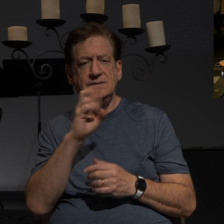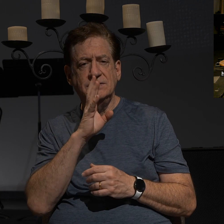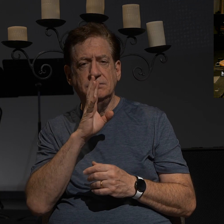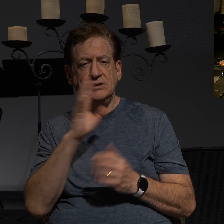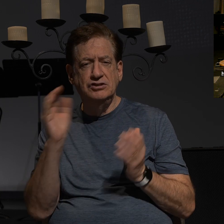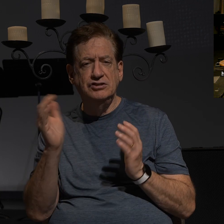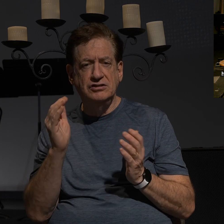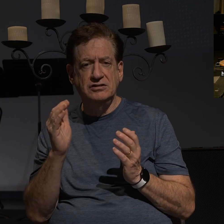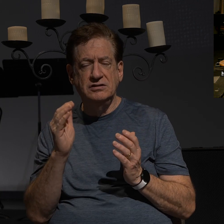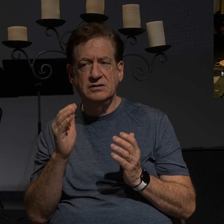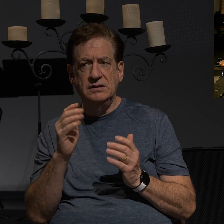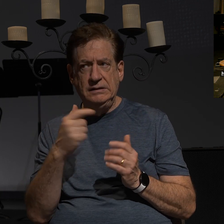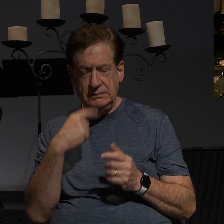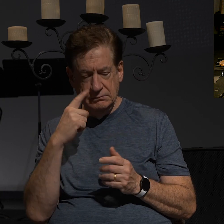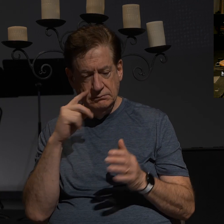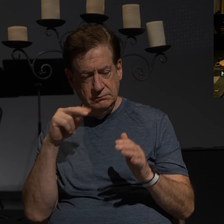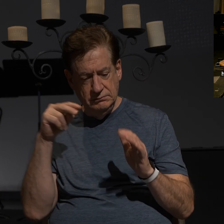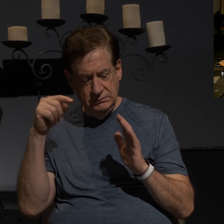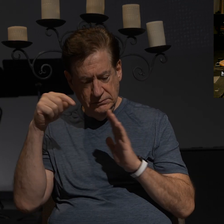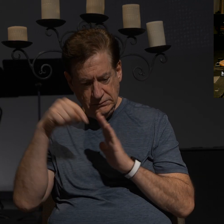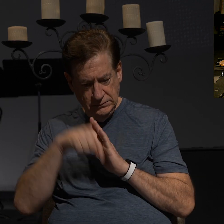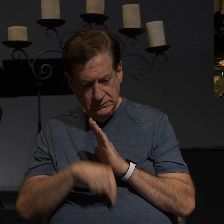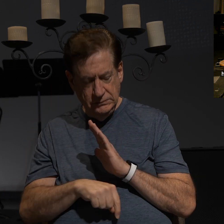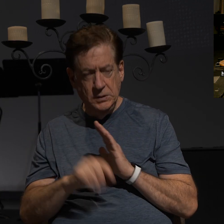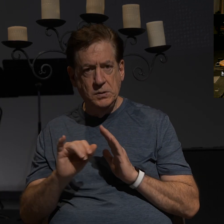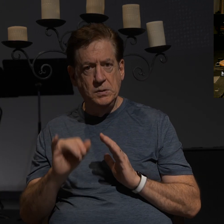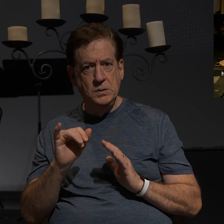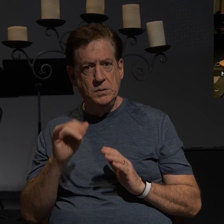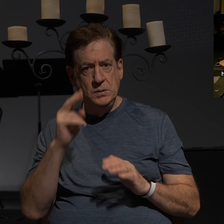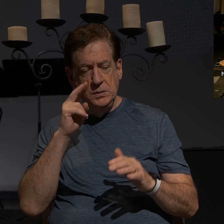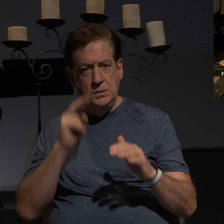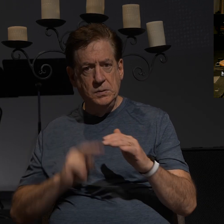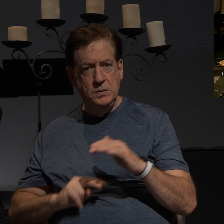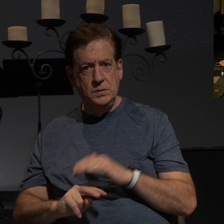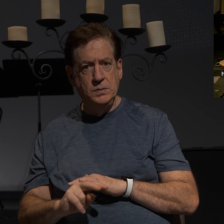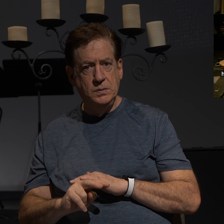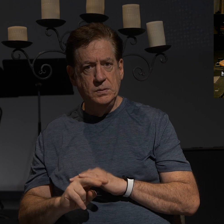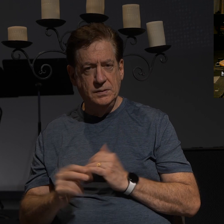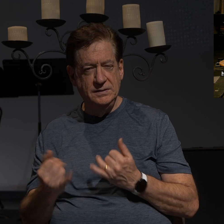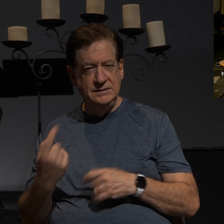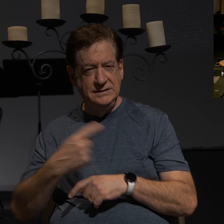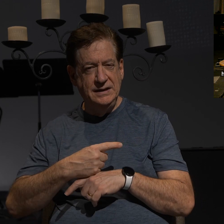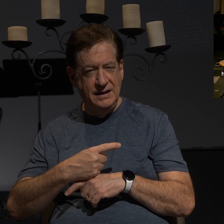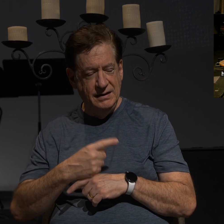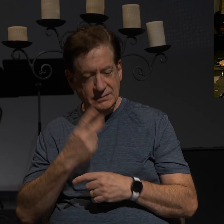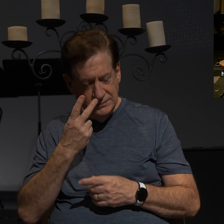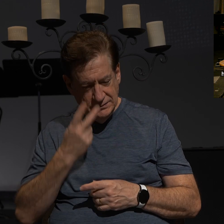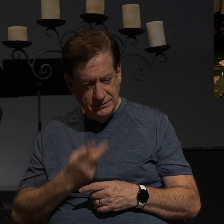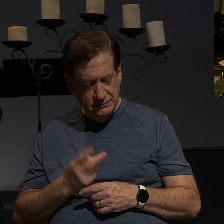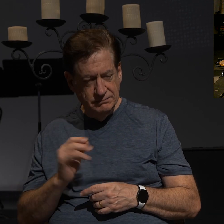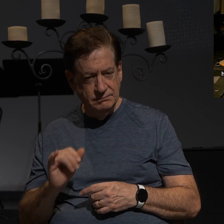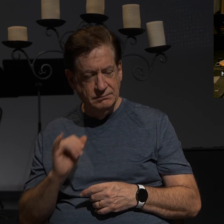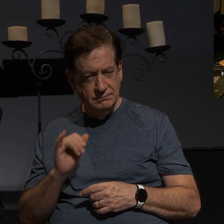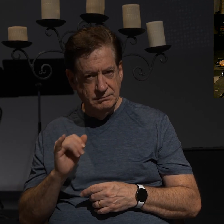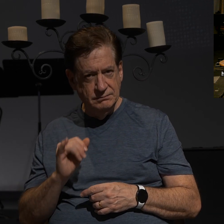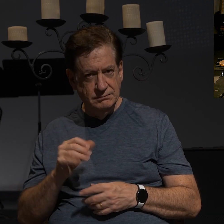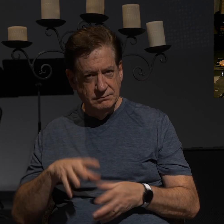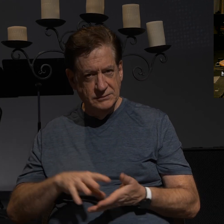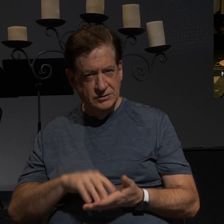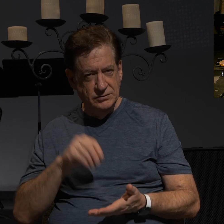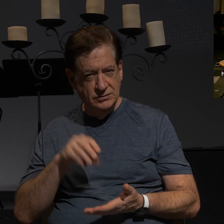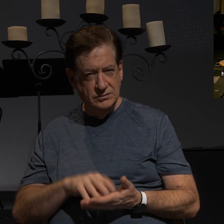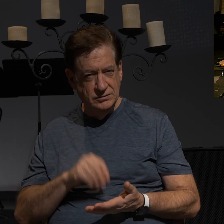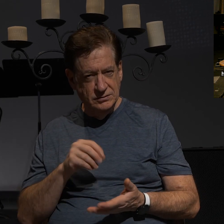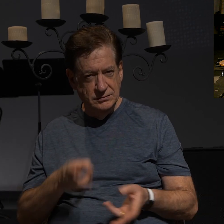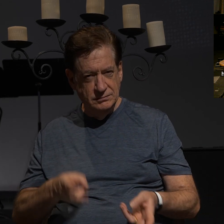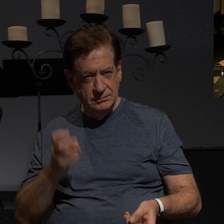can really gain some insight for ourselves today. And we're going to try to answer two simple questions by looking at the second half of chapter